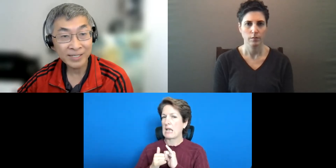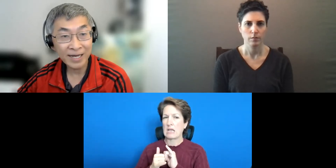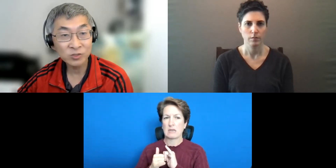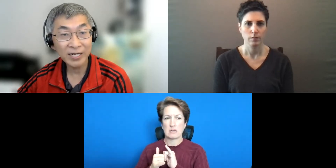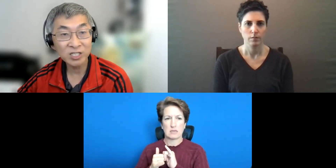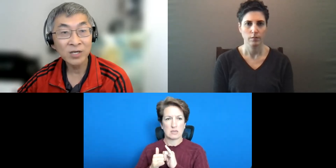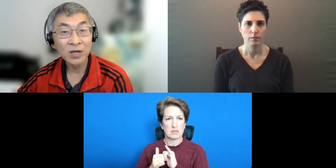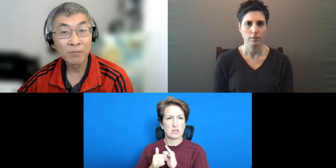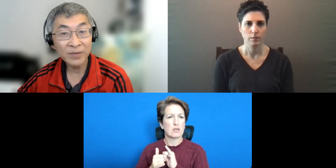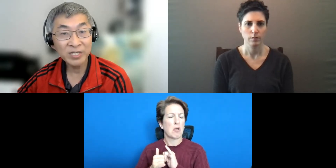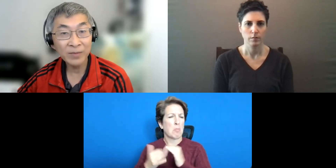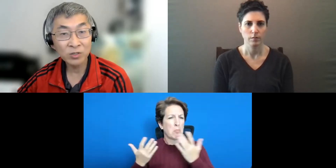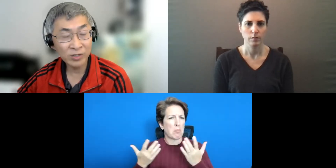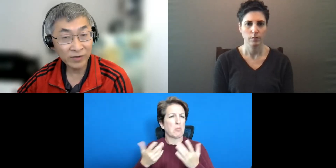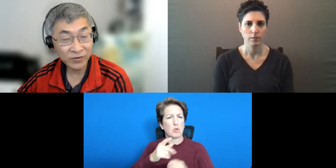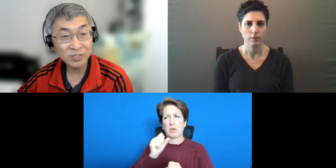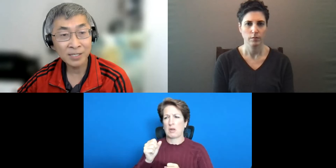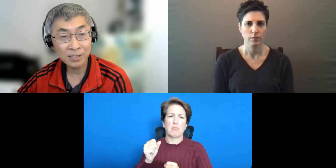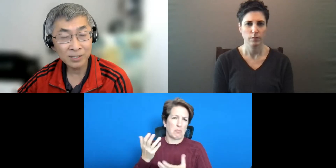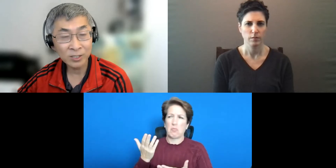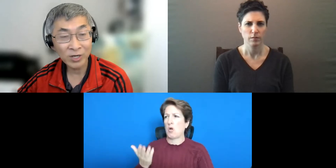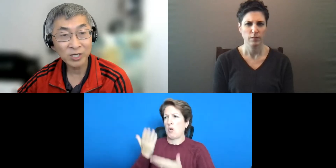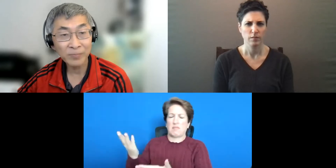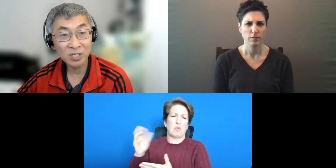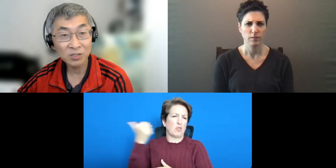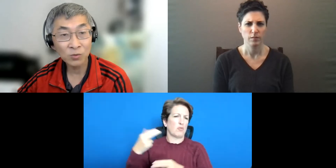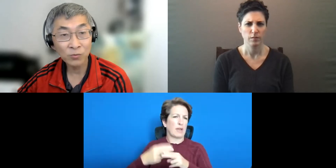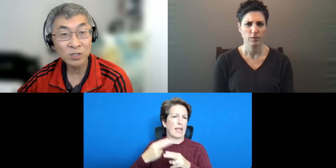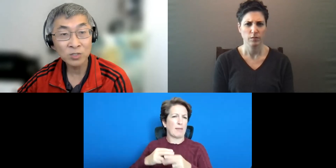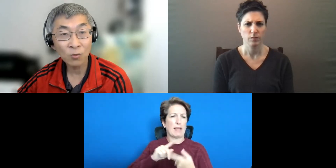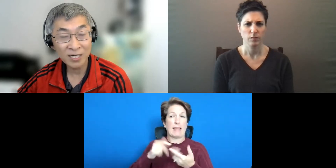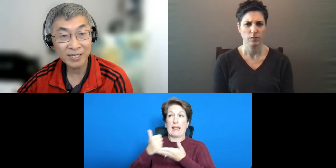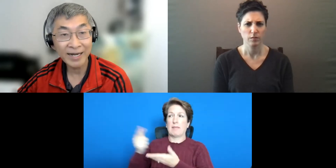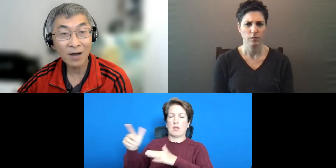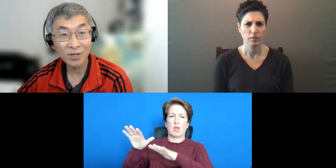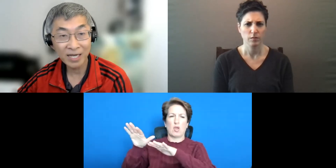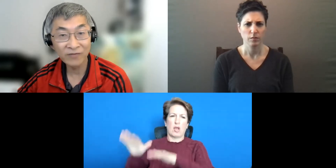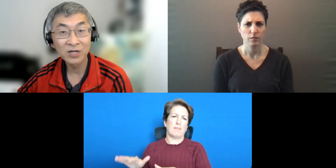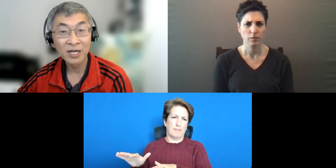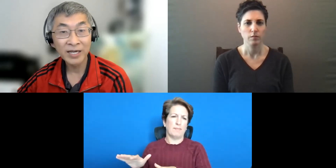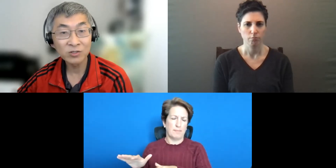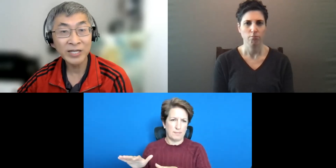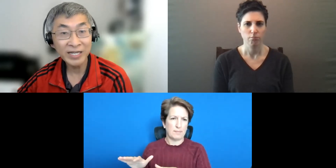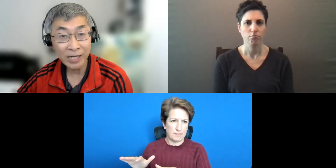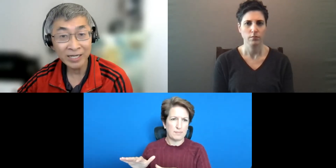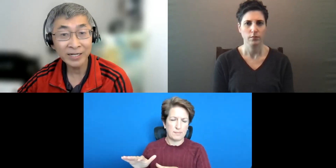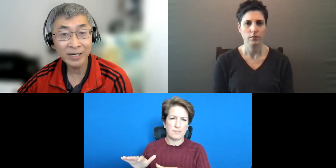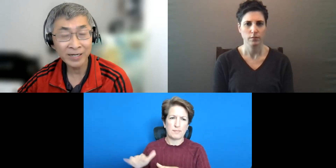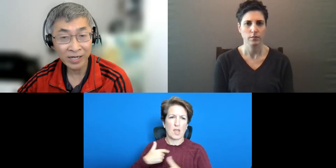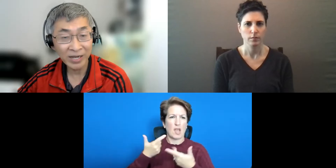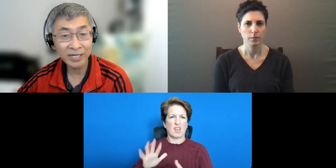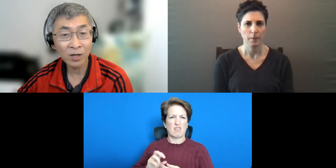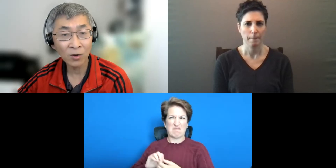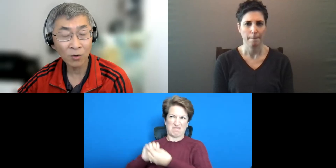use this kind of strategy, may be able to diffuse the situation, because we don't want to get ourselves into a